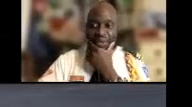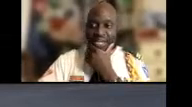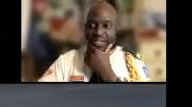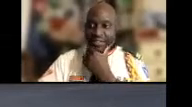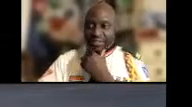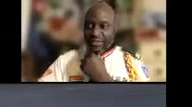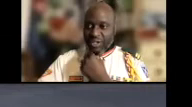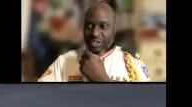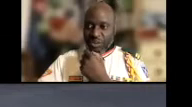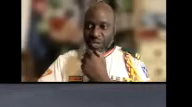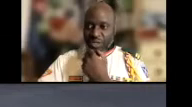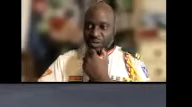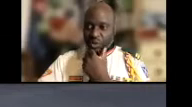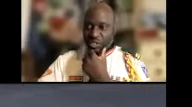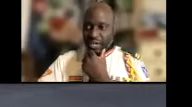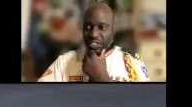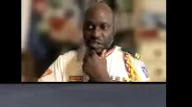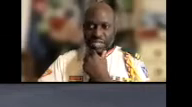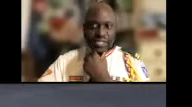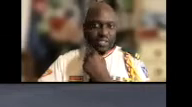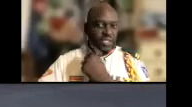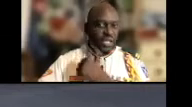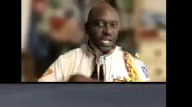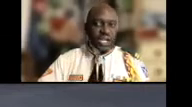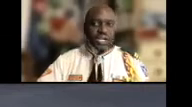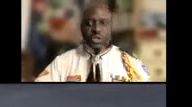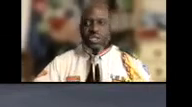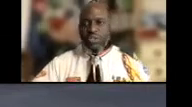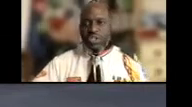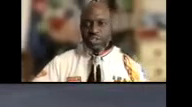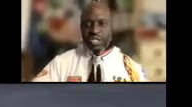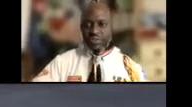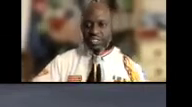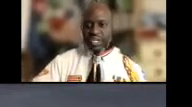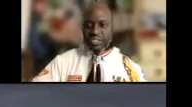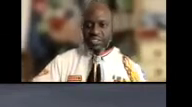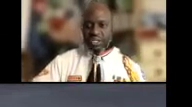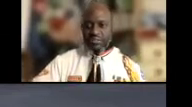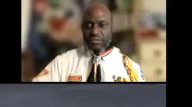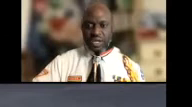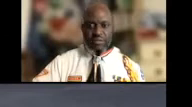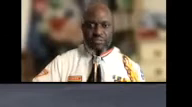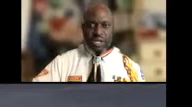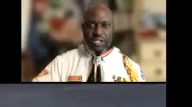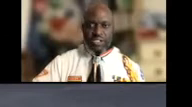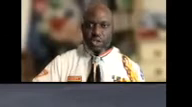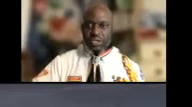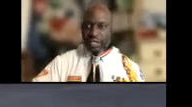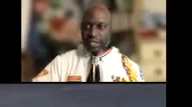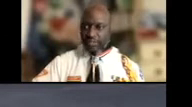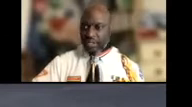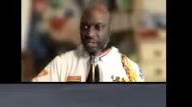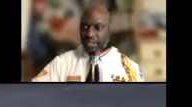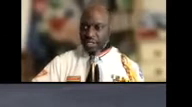and Michael. So one of those guys. So tell us. Do you want to unmute yourself and tell us your